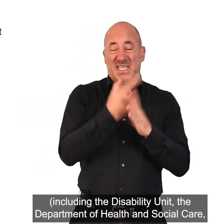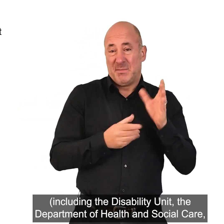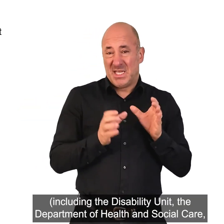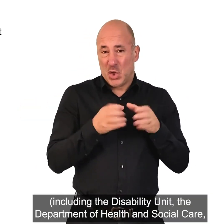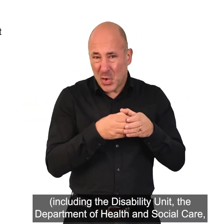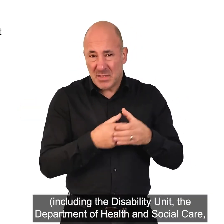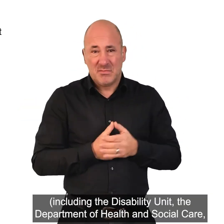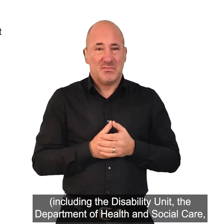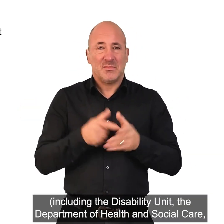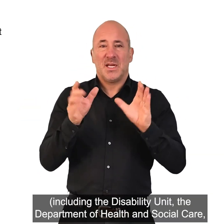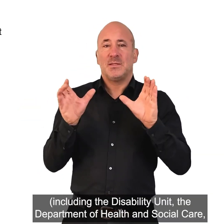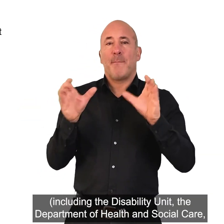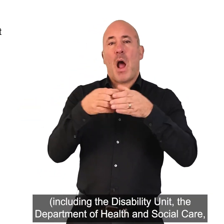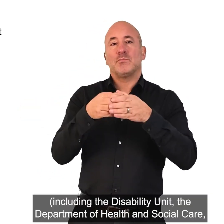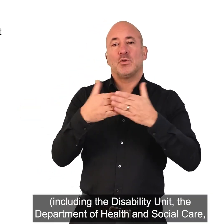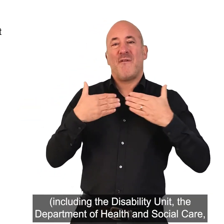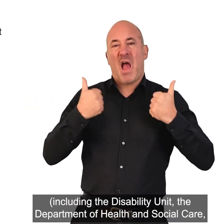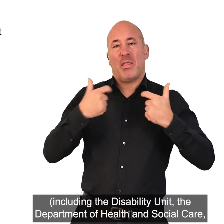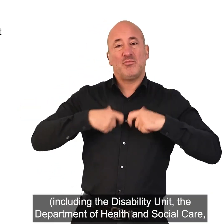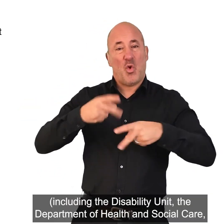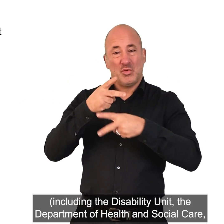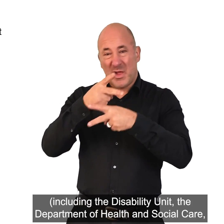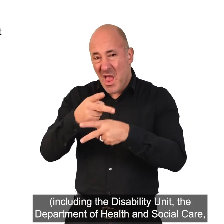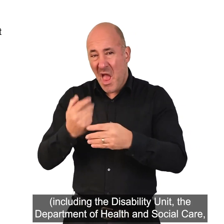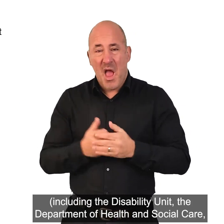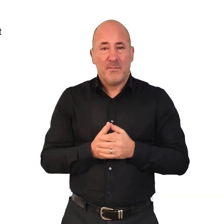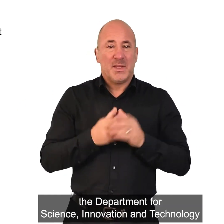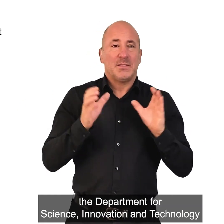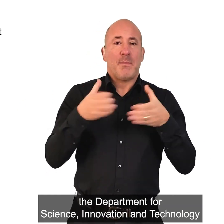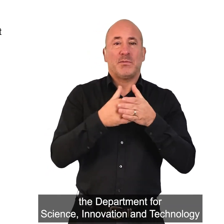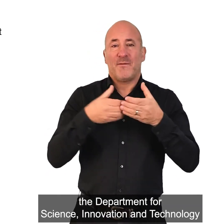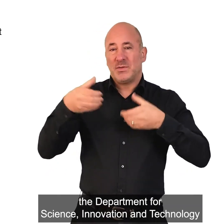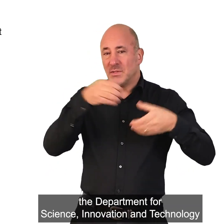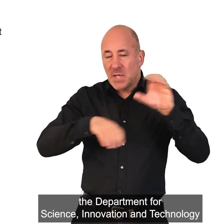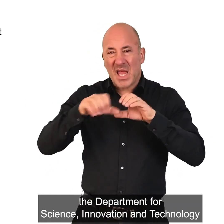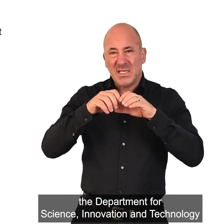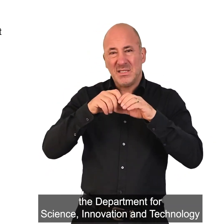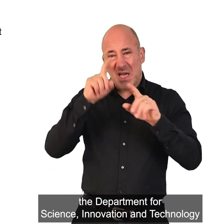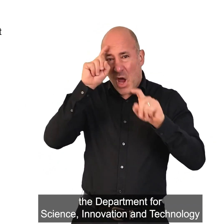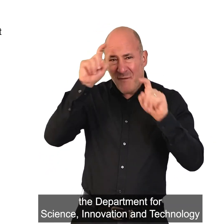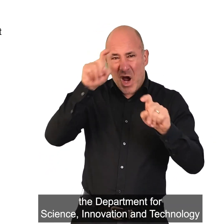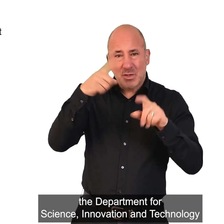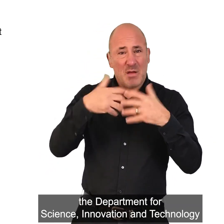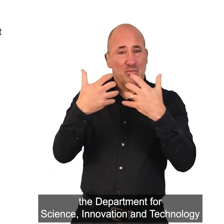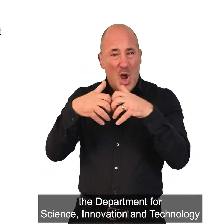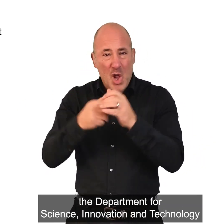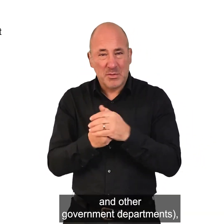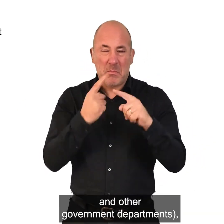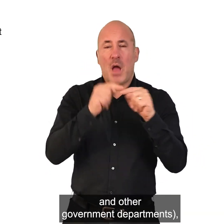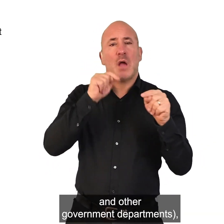including the Disability Unit, the Department of Health and Social Care, the Department for Science, Innovation and Technology,